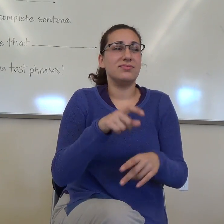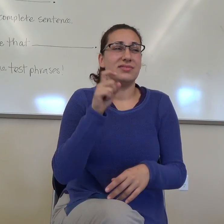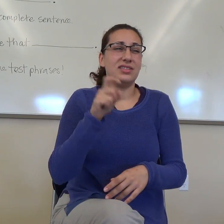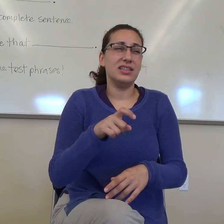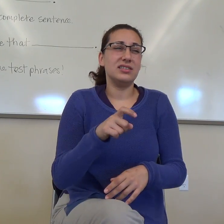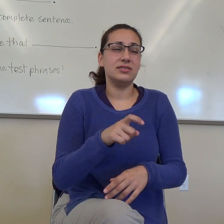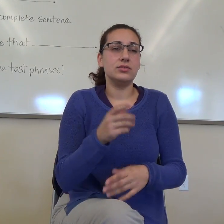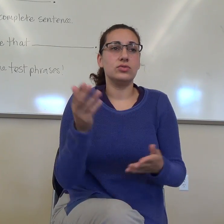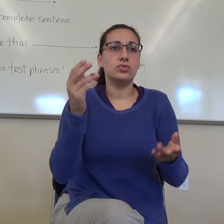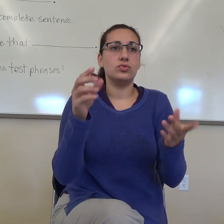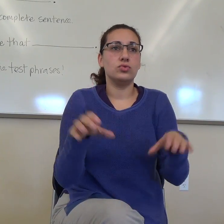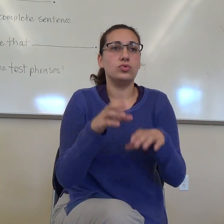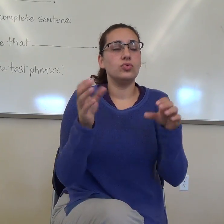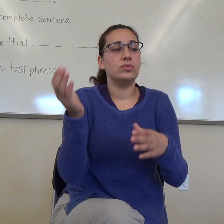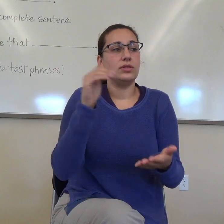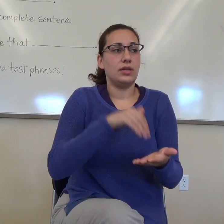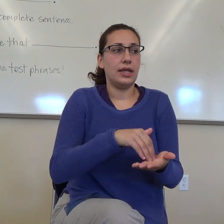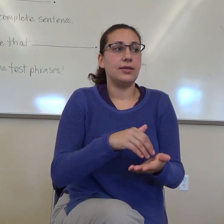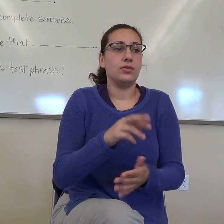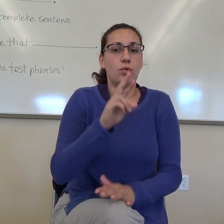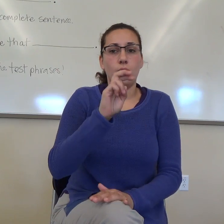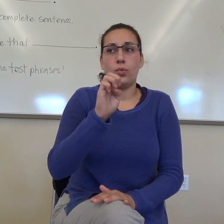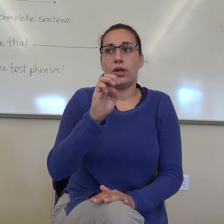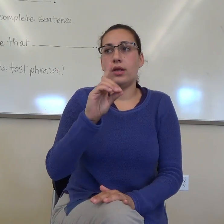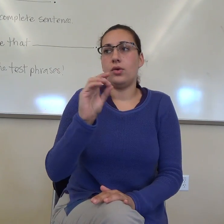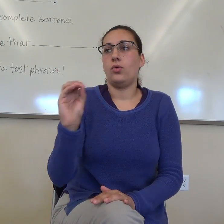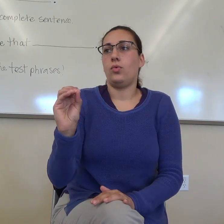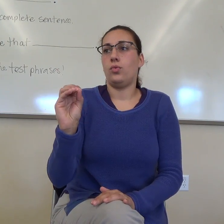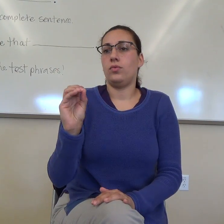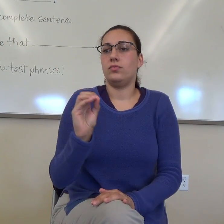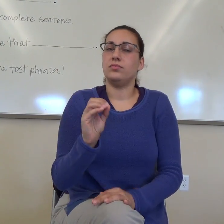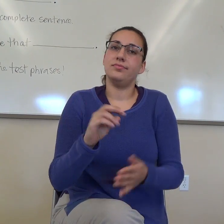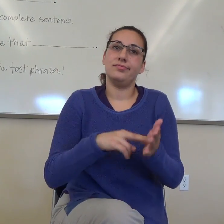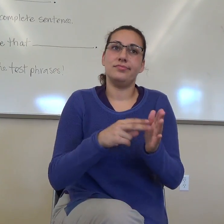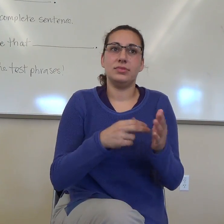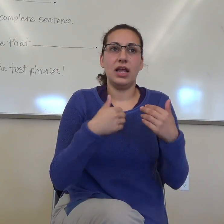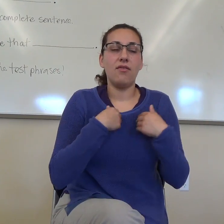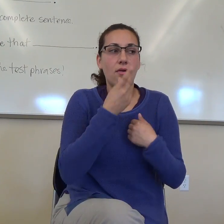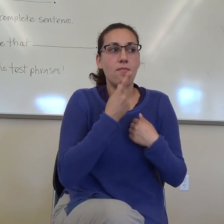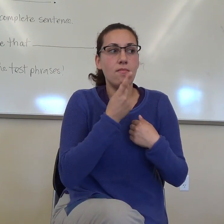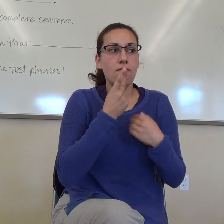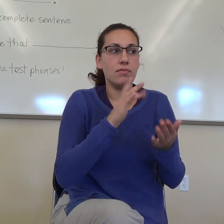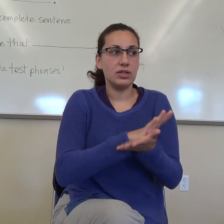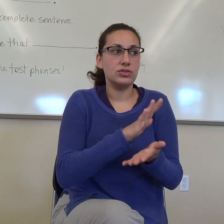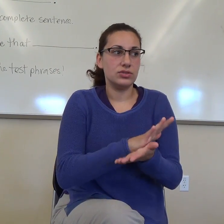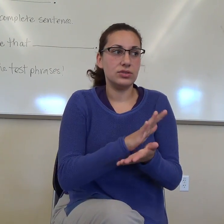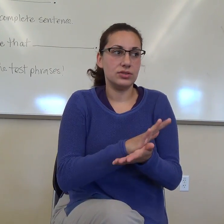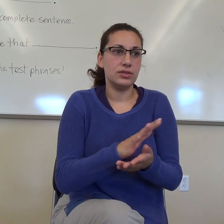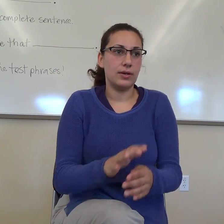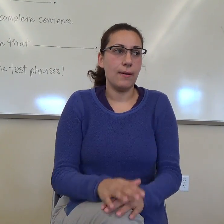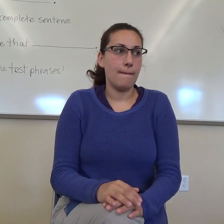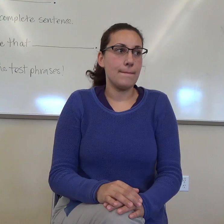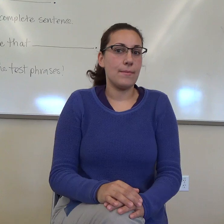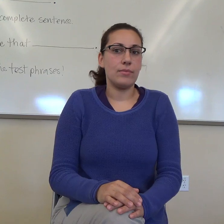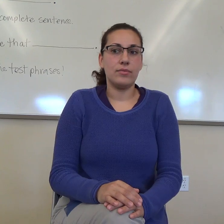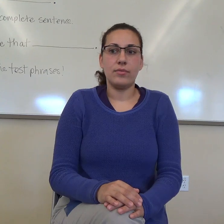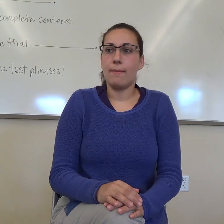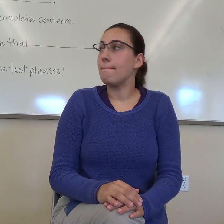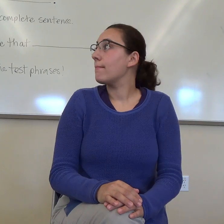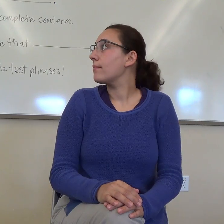places, so that means that you have a pink sheet, or otherwise, we'll talk about the midterm redos. This